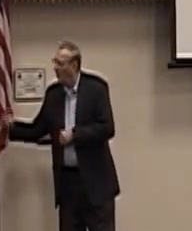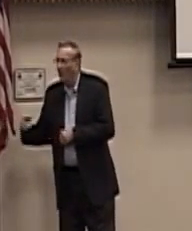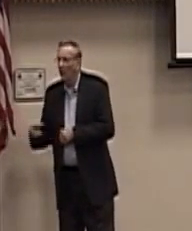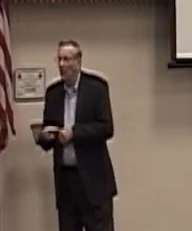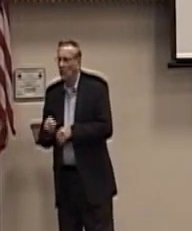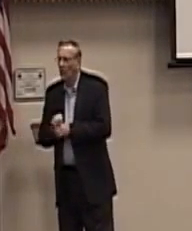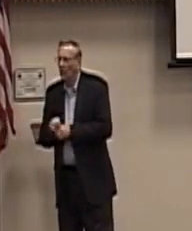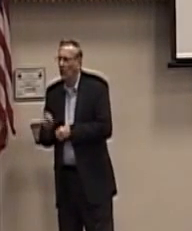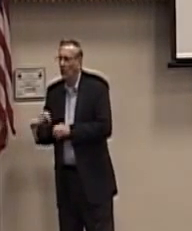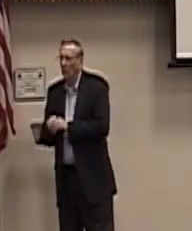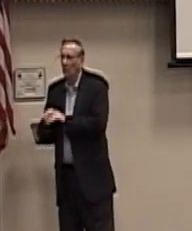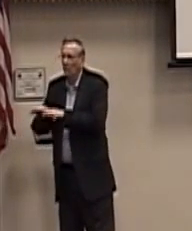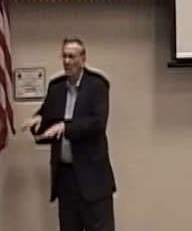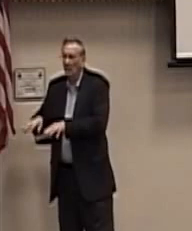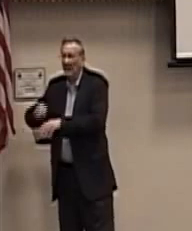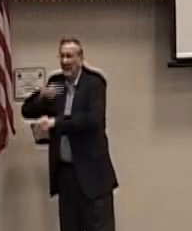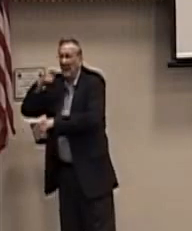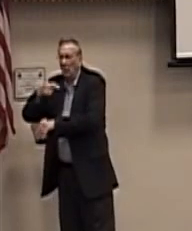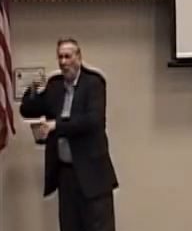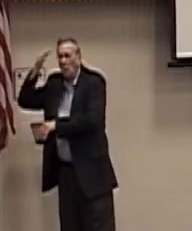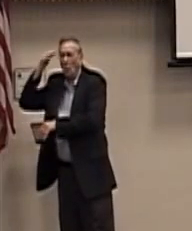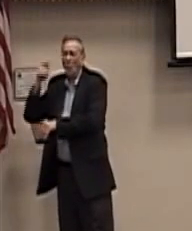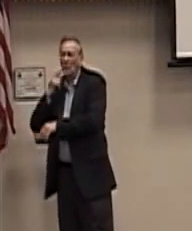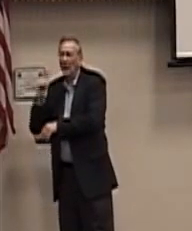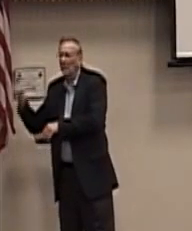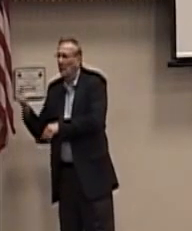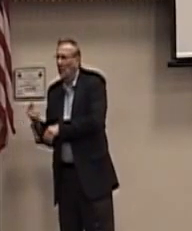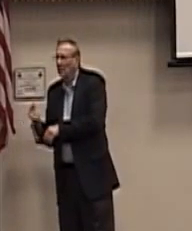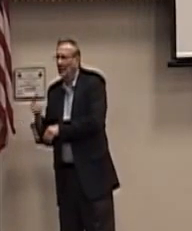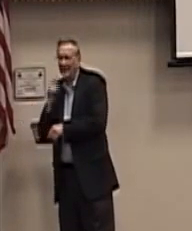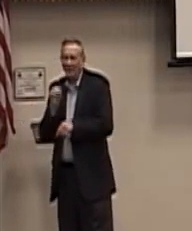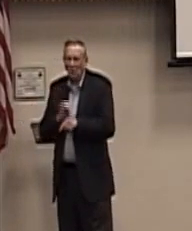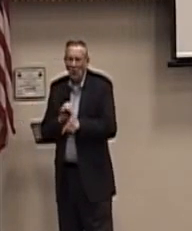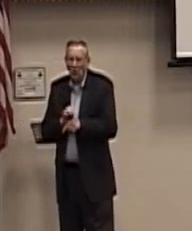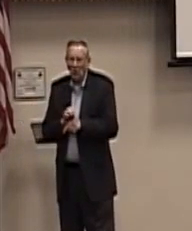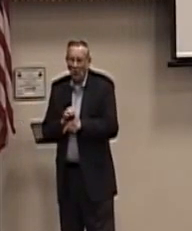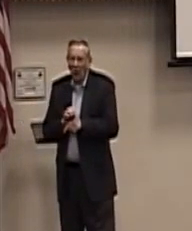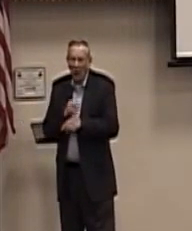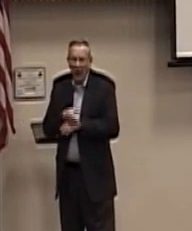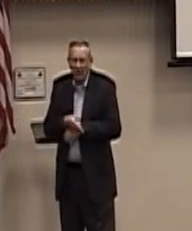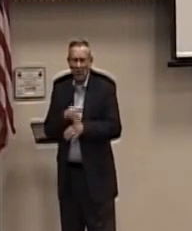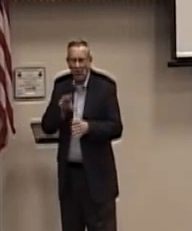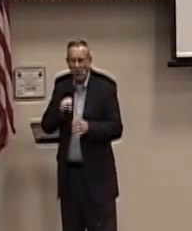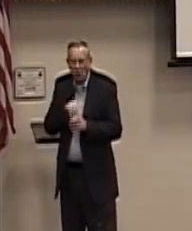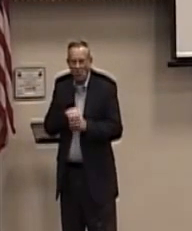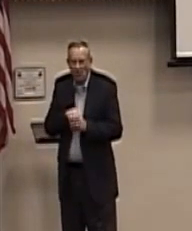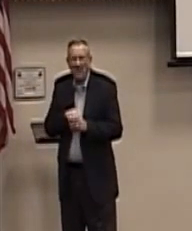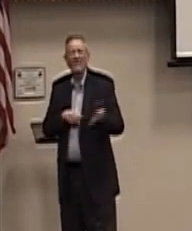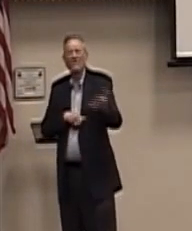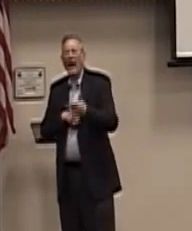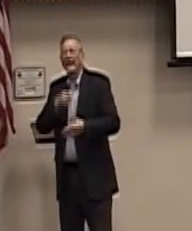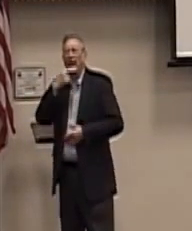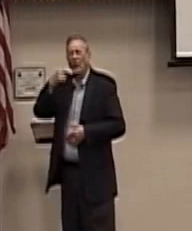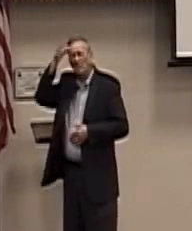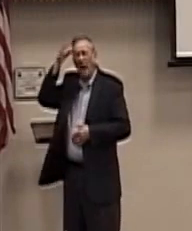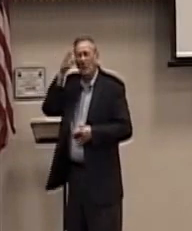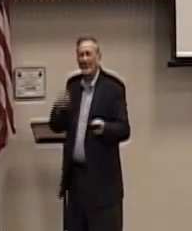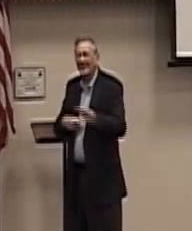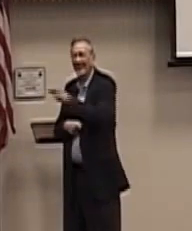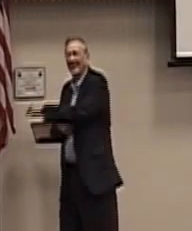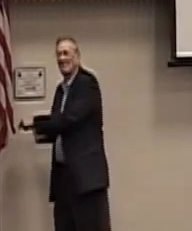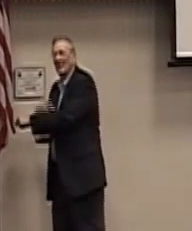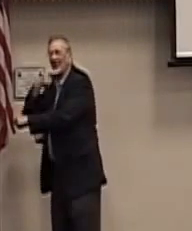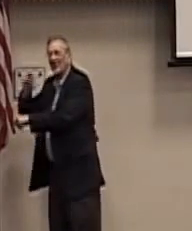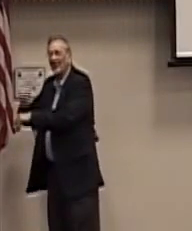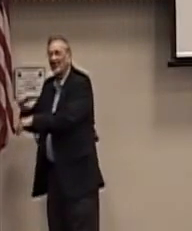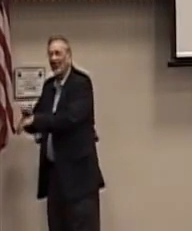bit of spillover now where maybe a deaf member comes to the deaf church, and after they get incorporated, they invite their hearing parents or